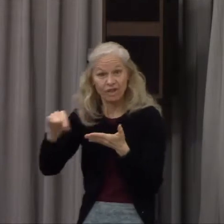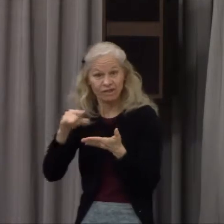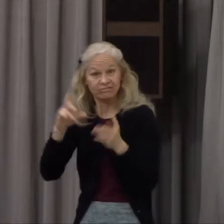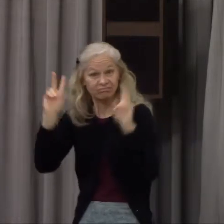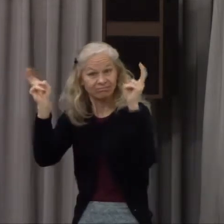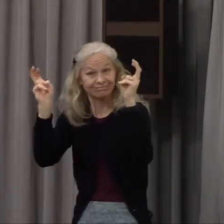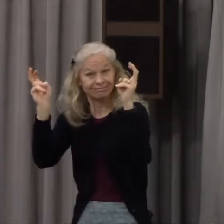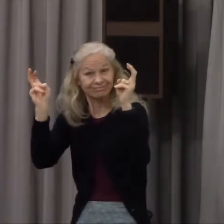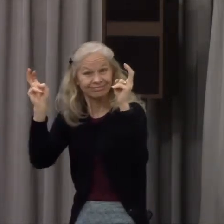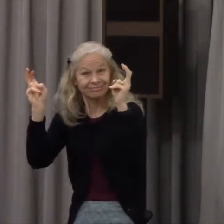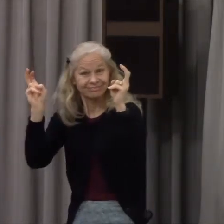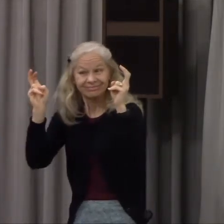to convict.